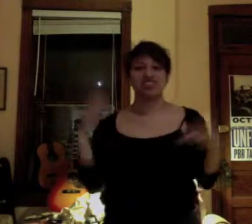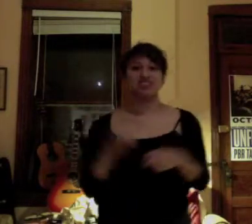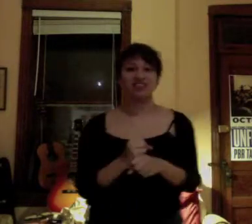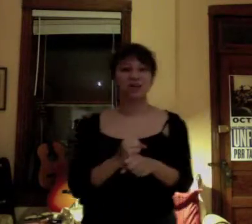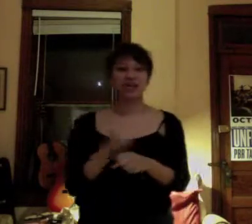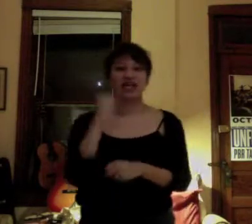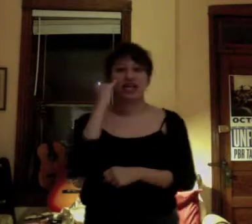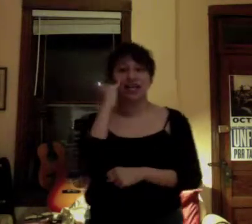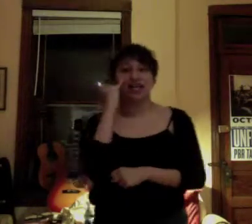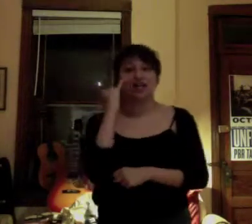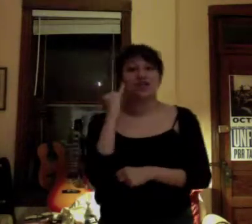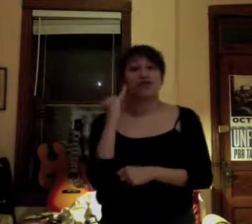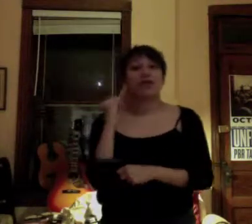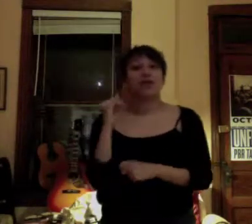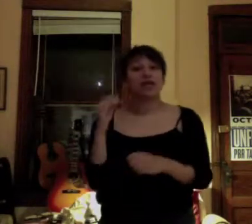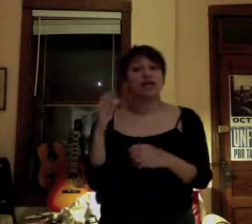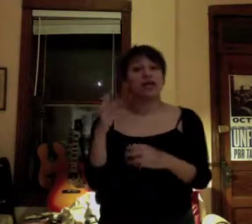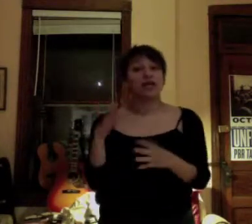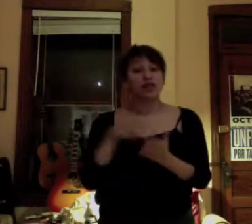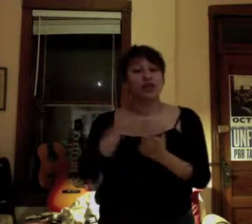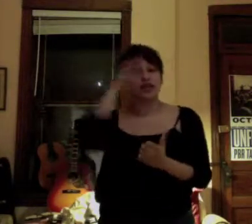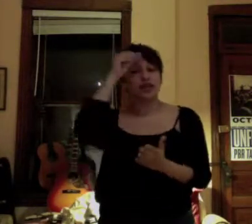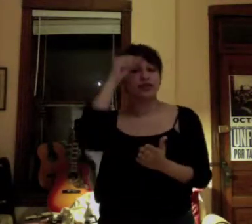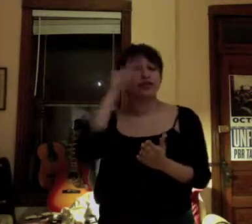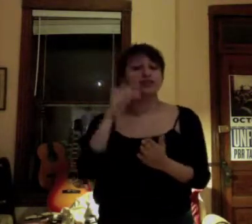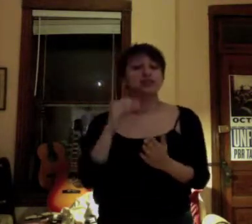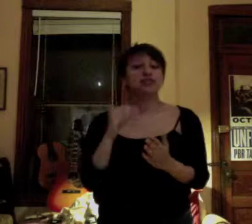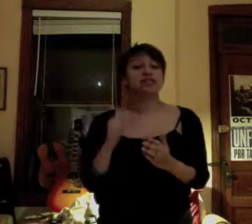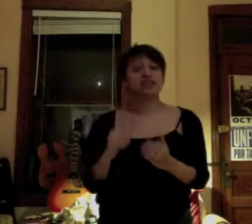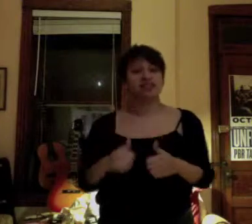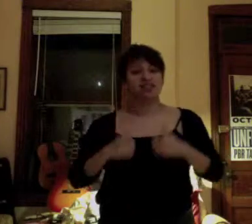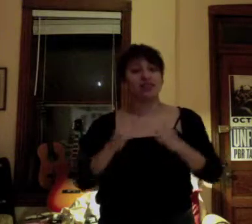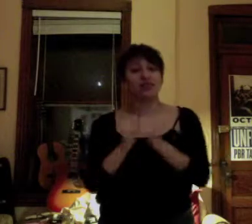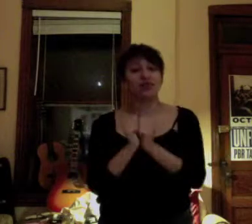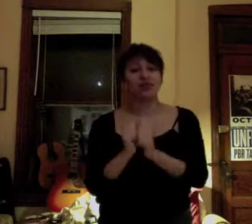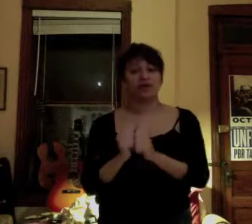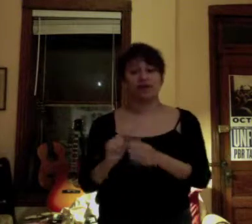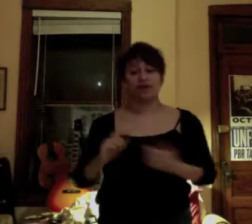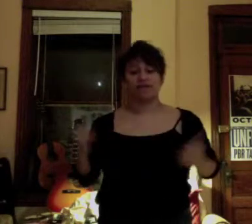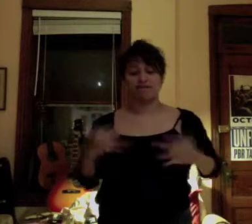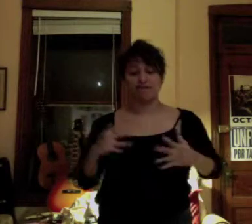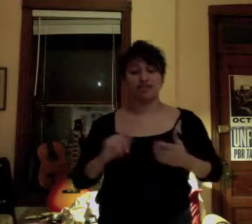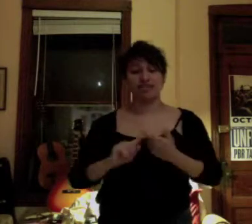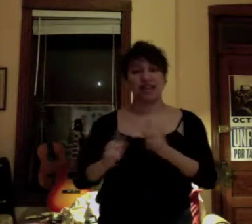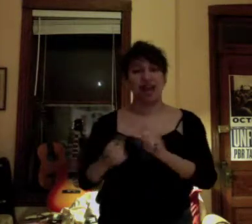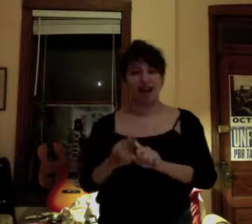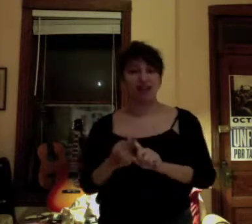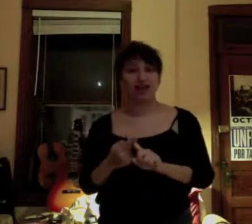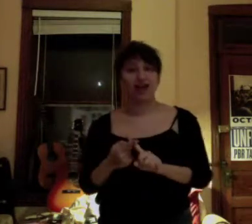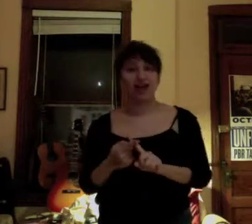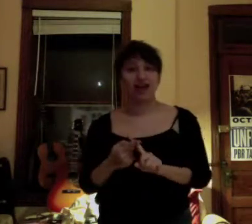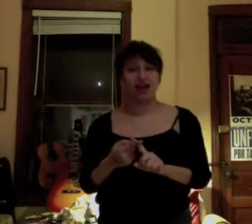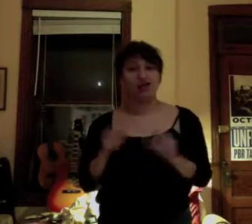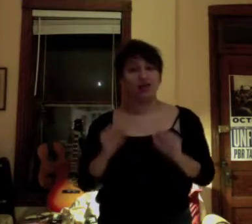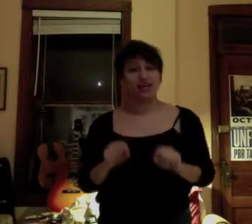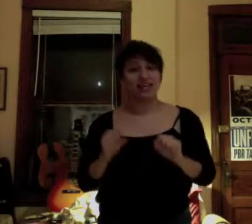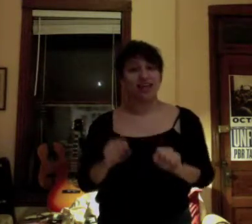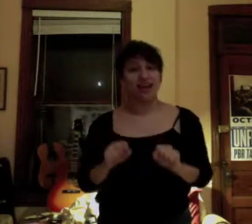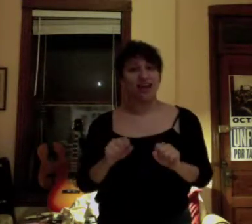growth, use our minds and strength of spirit to expand our personal comfort zone, and learn to